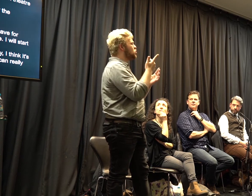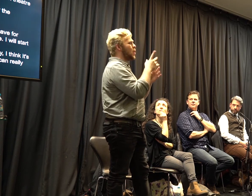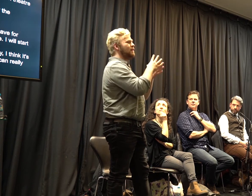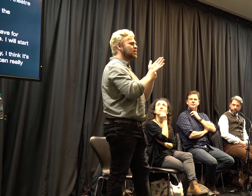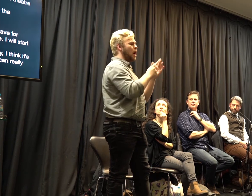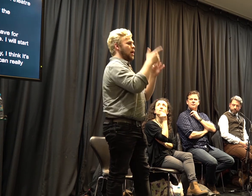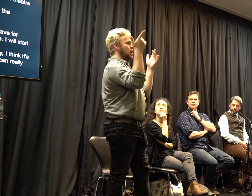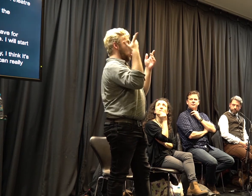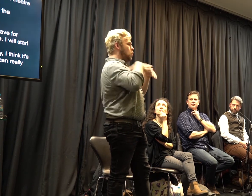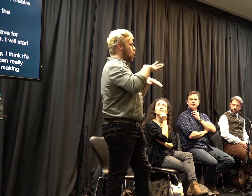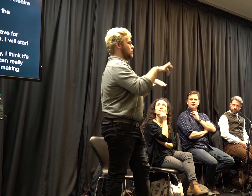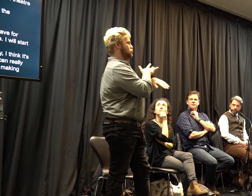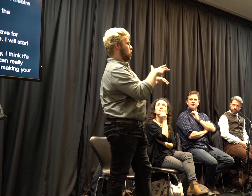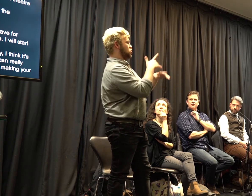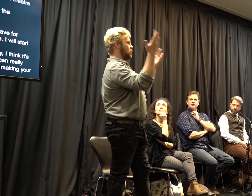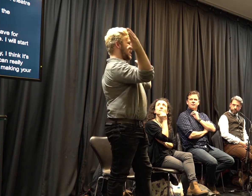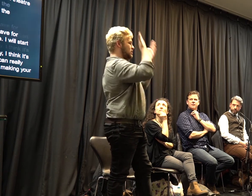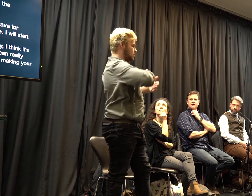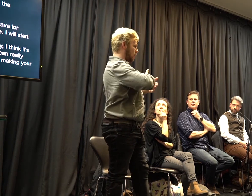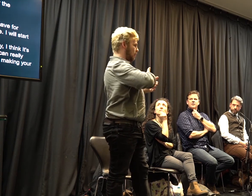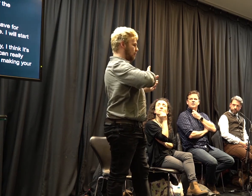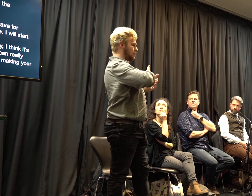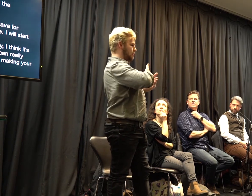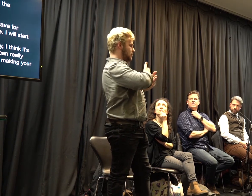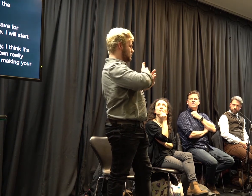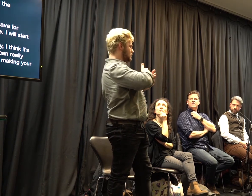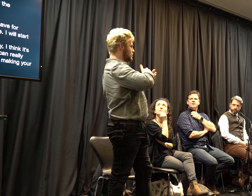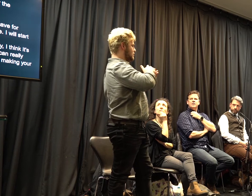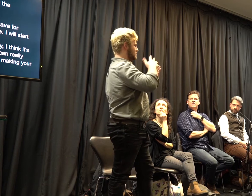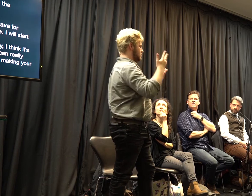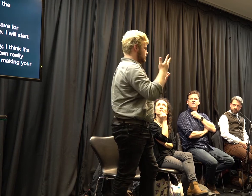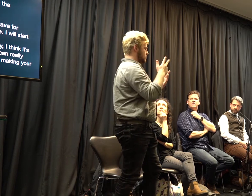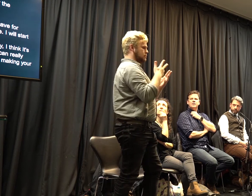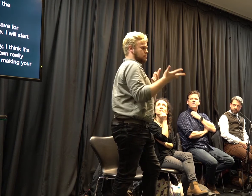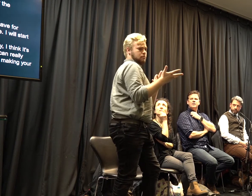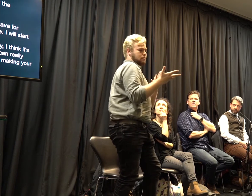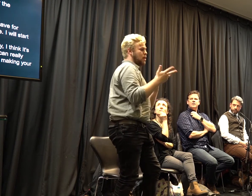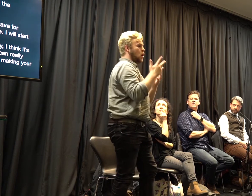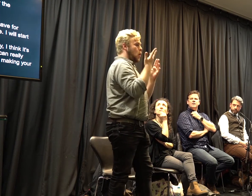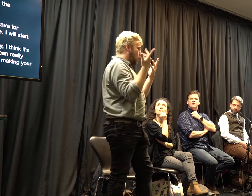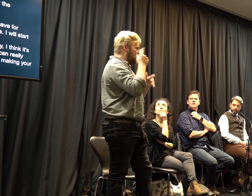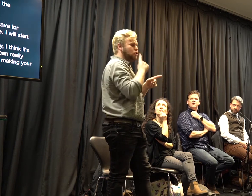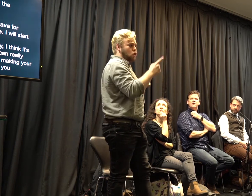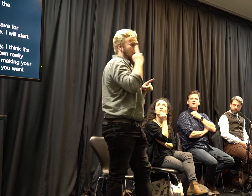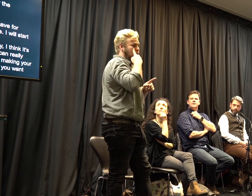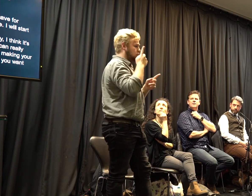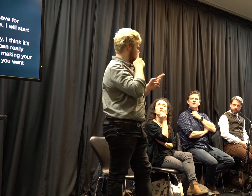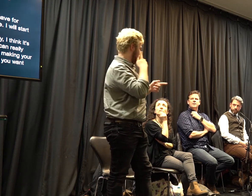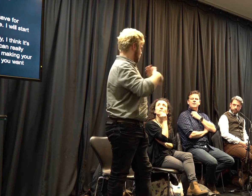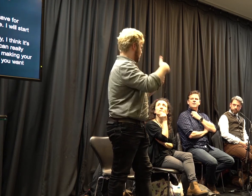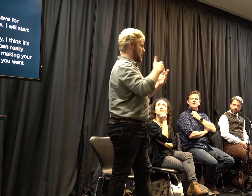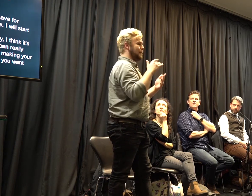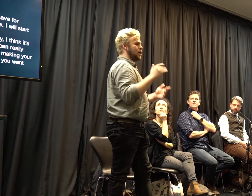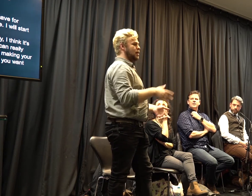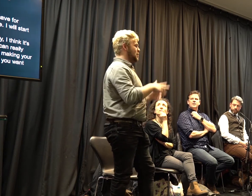making your piece accessible in a variety of ways. If you want your production to be in the dark, then, okay,